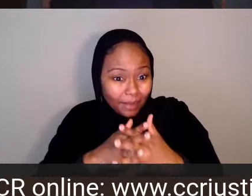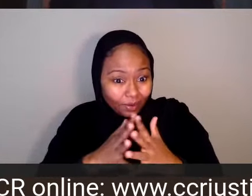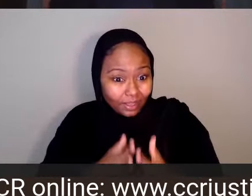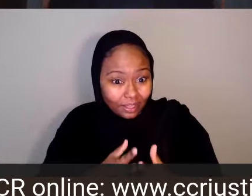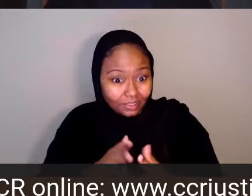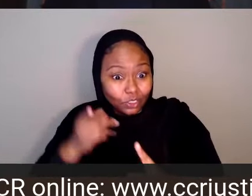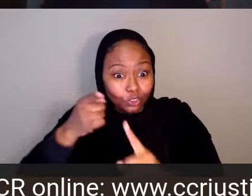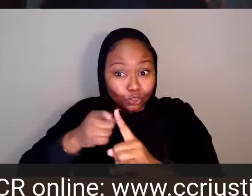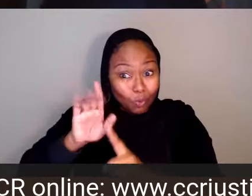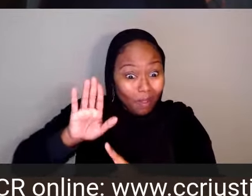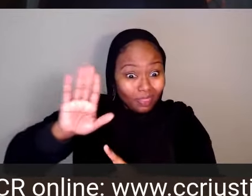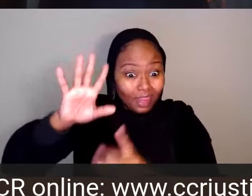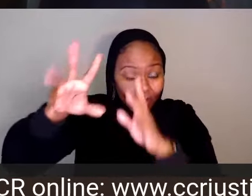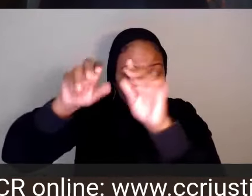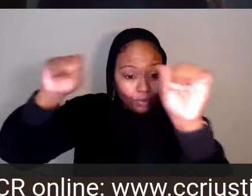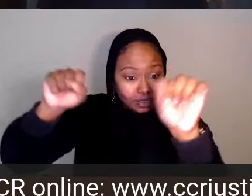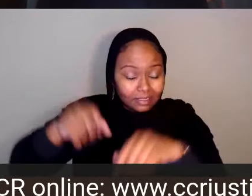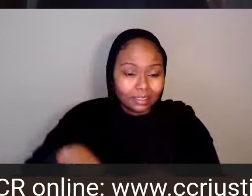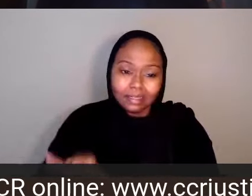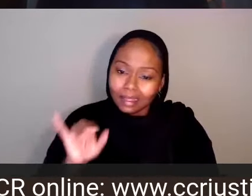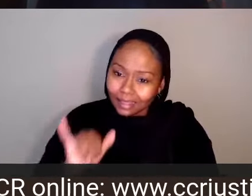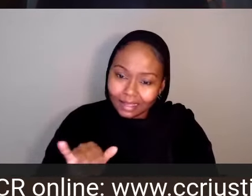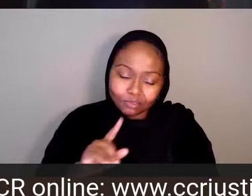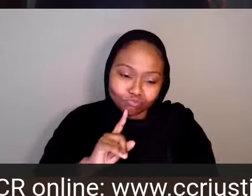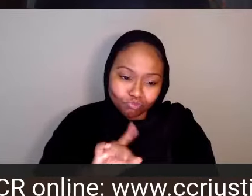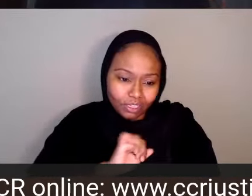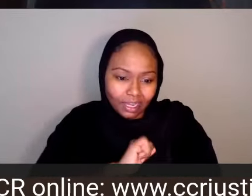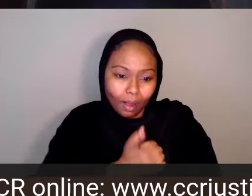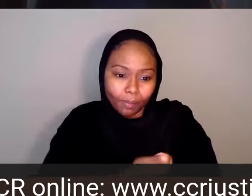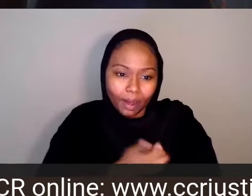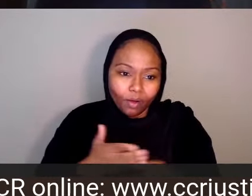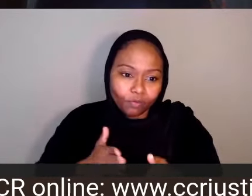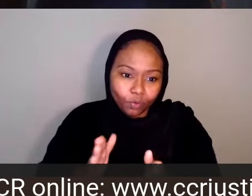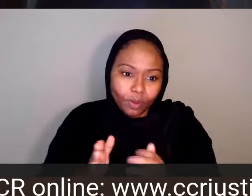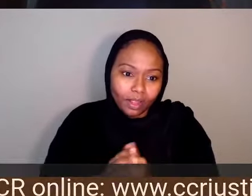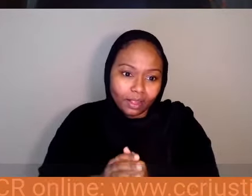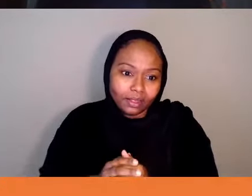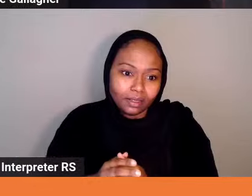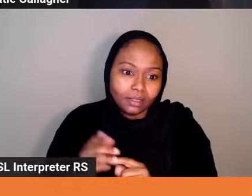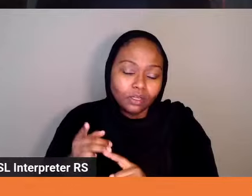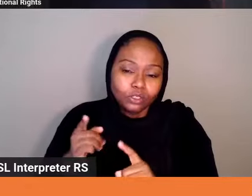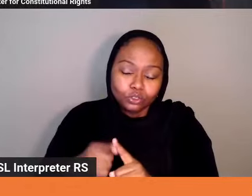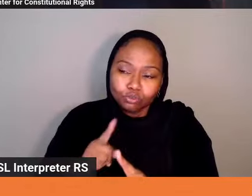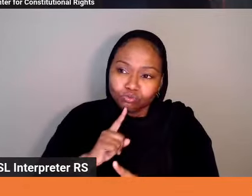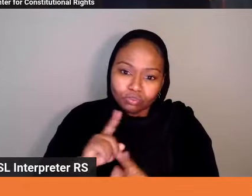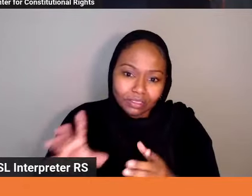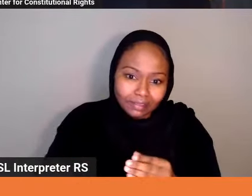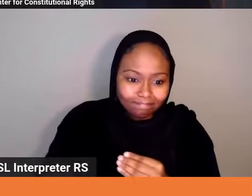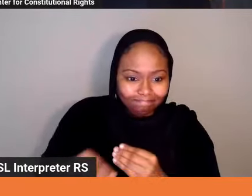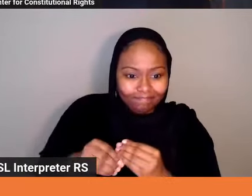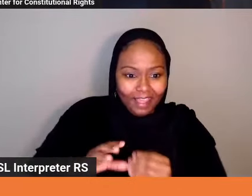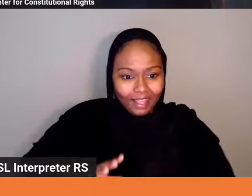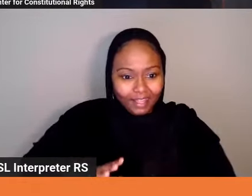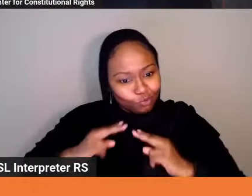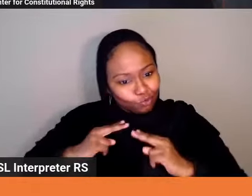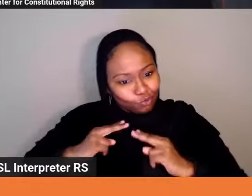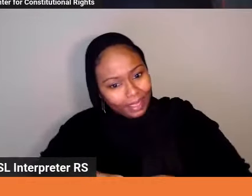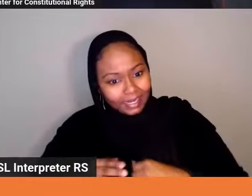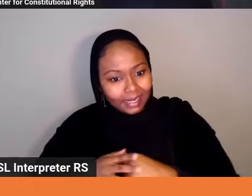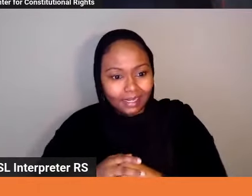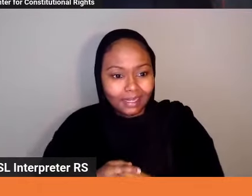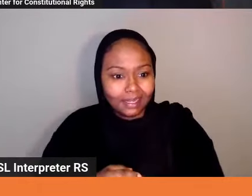president. I think that that's also a powerful way to bring humanity